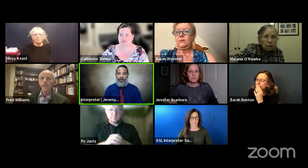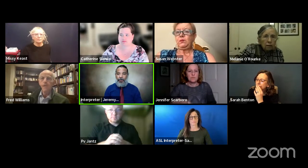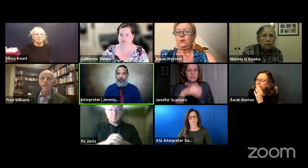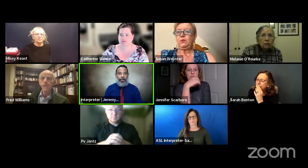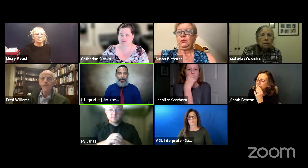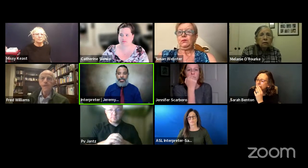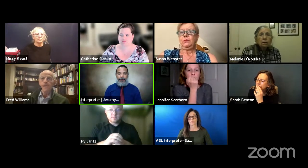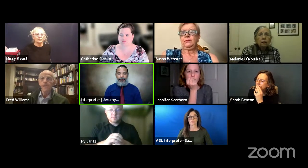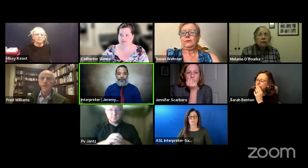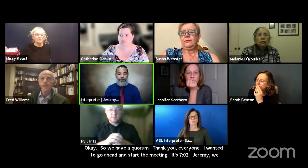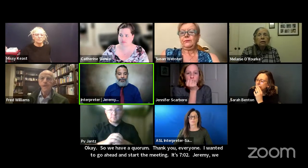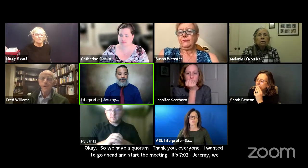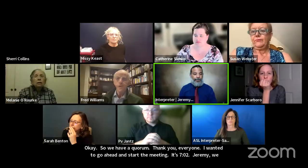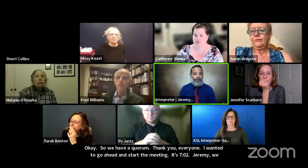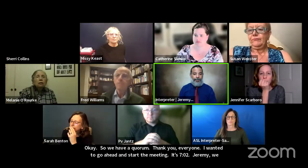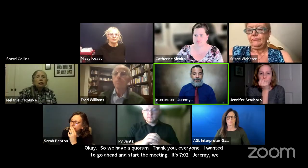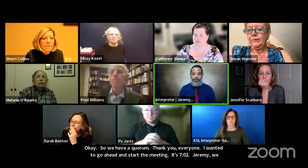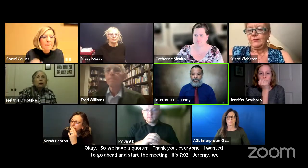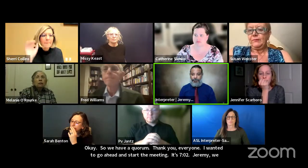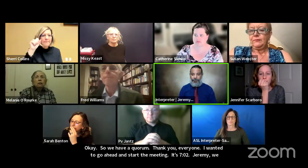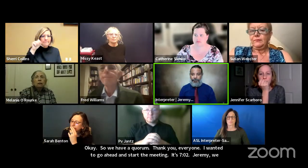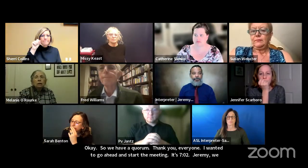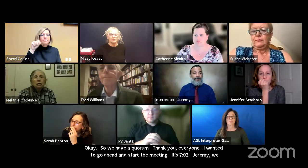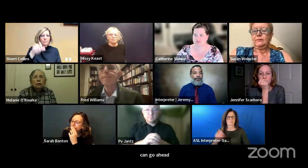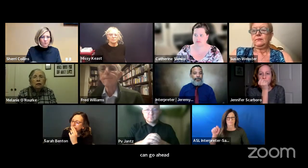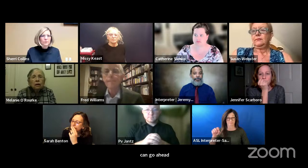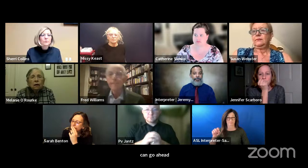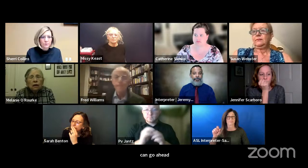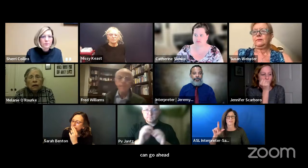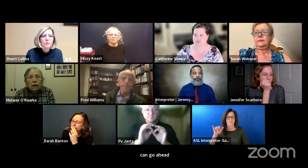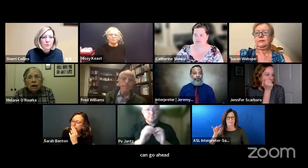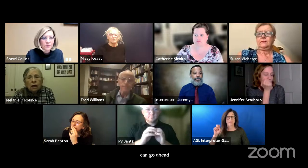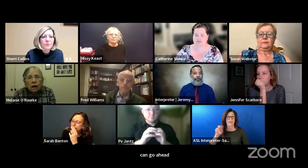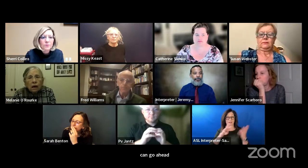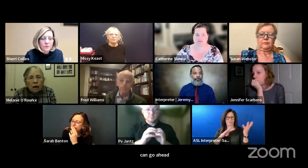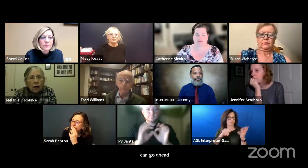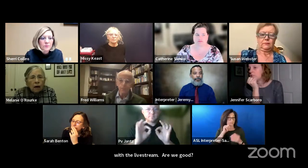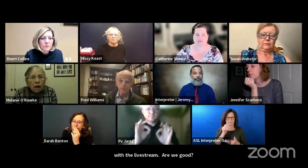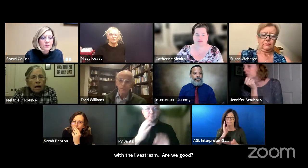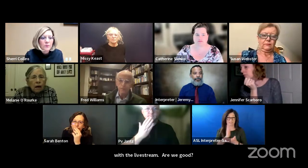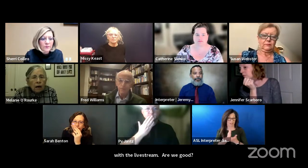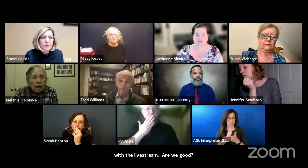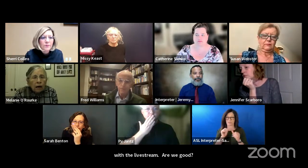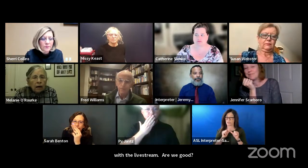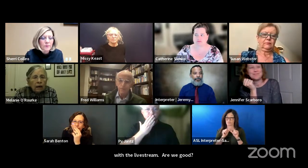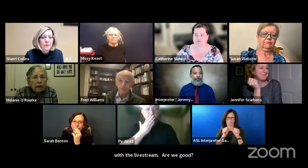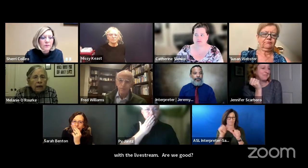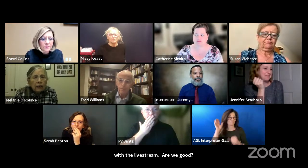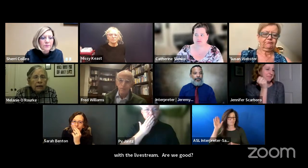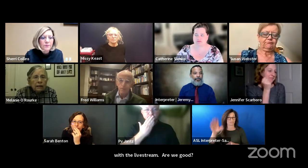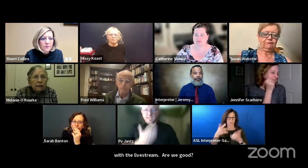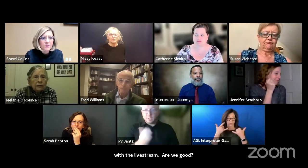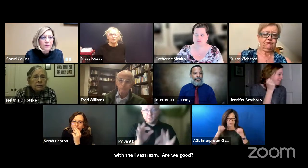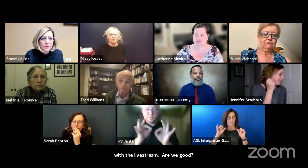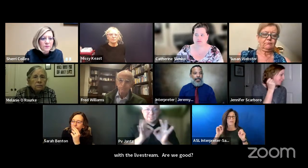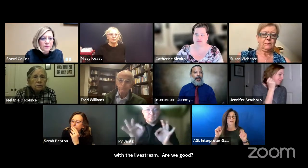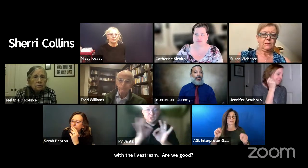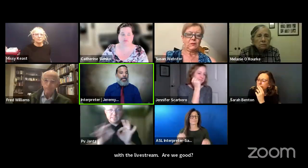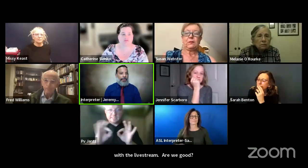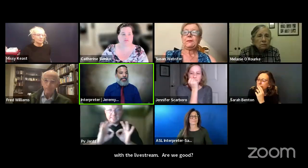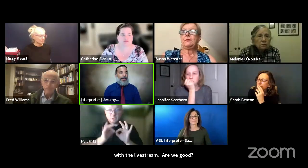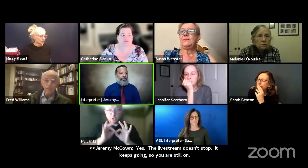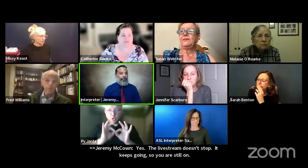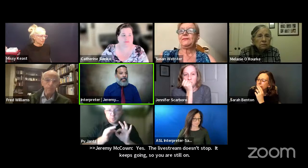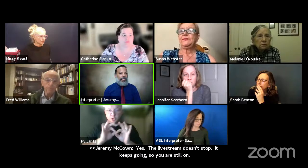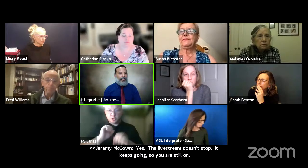the live stream. Are we good? Yes, the live stream doesn't stop. It keeps going, so you're still on. Oh,